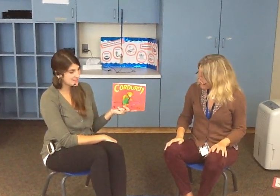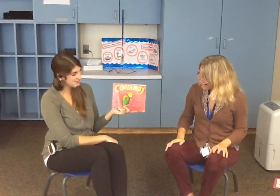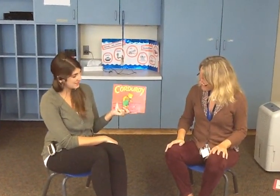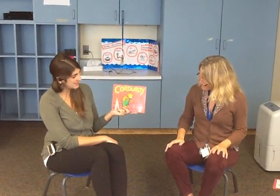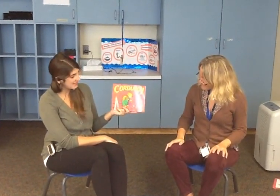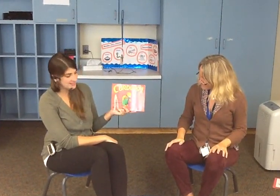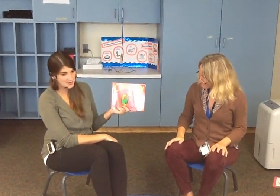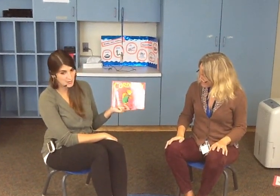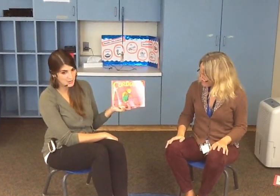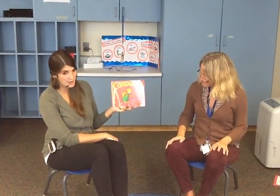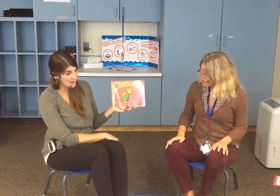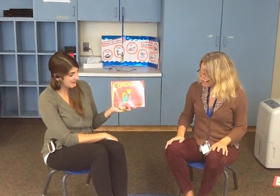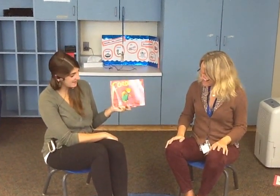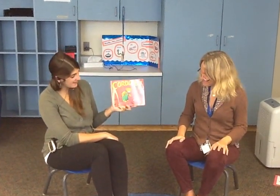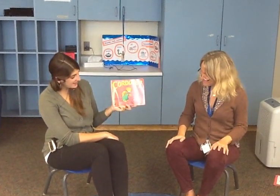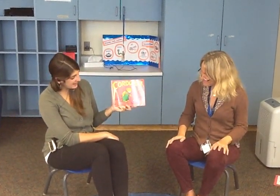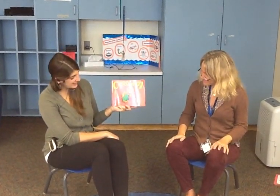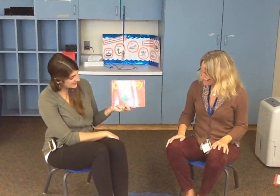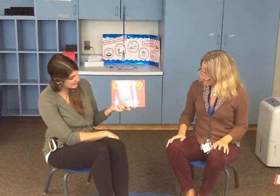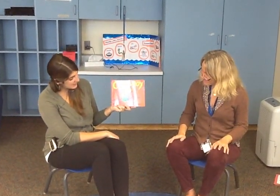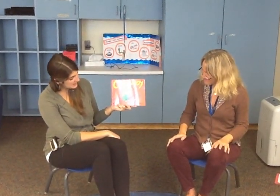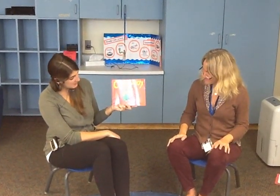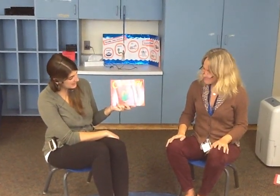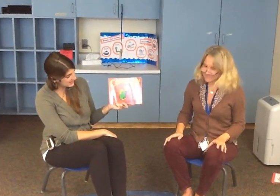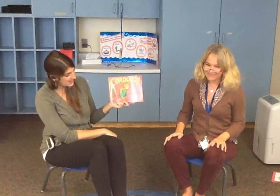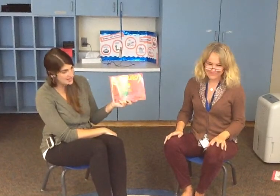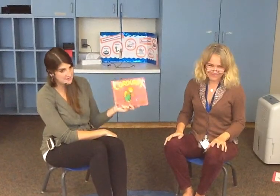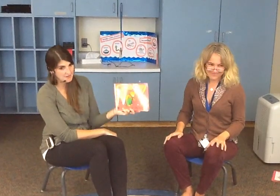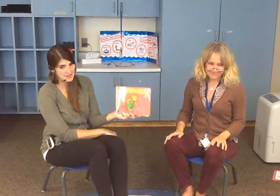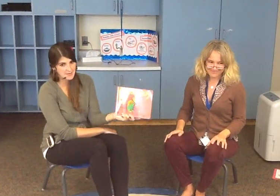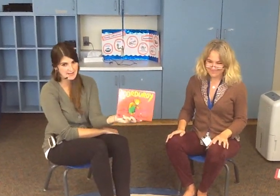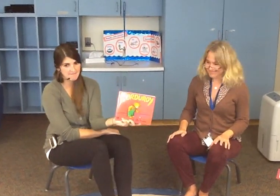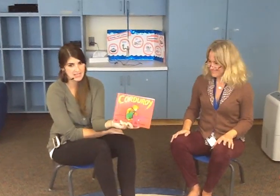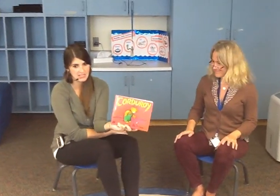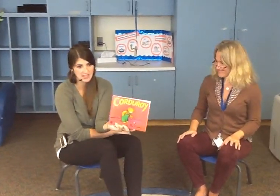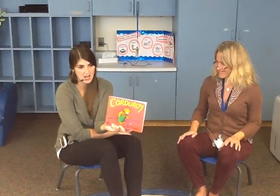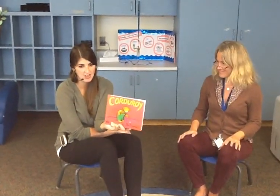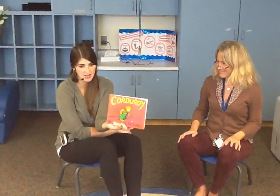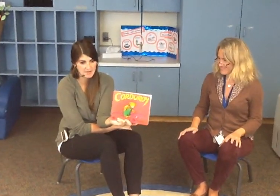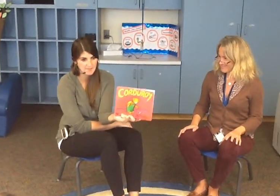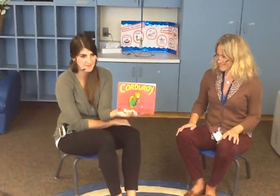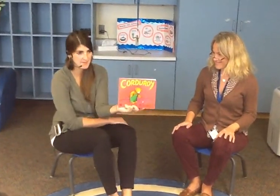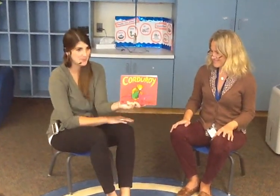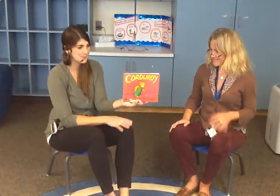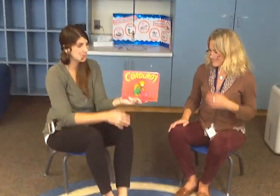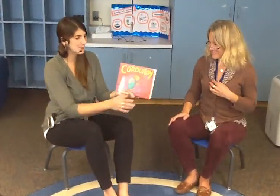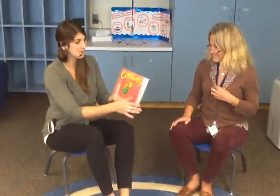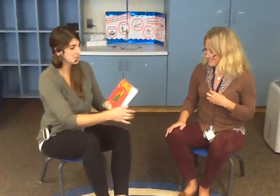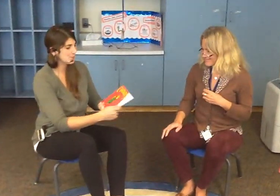Our story today is Corduroy, and it is written by Don Freeman. He's the author.